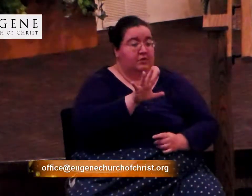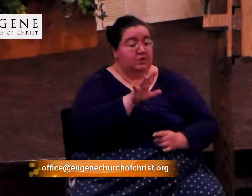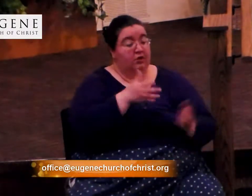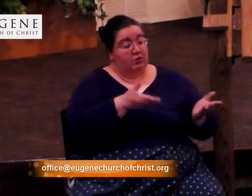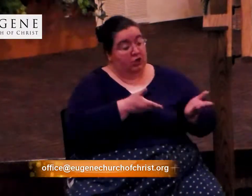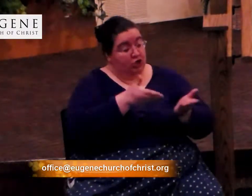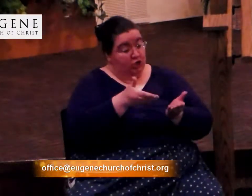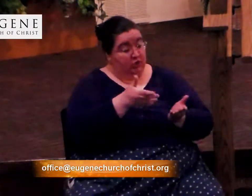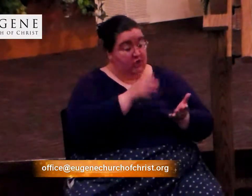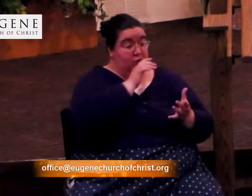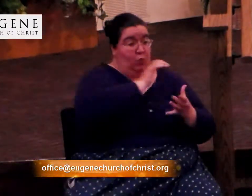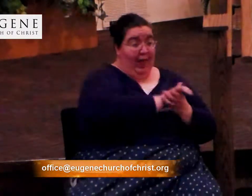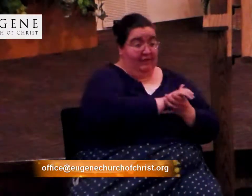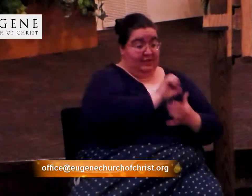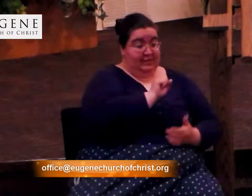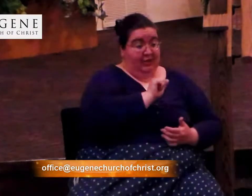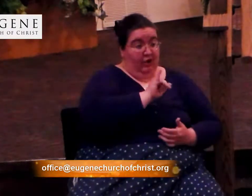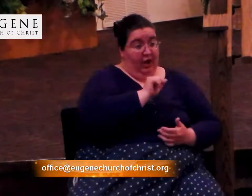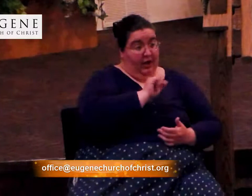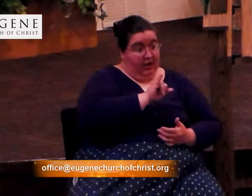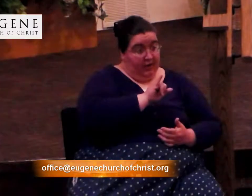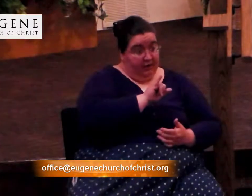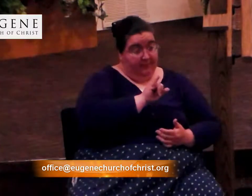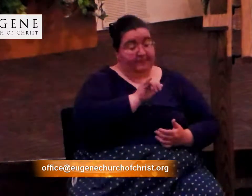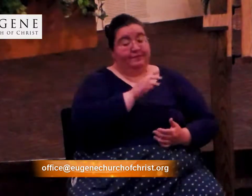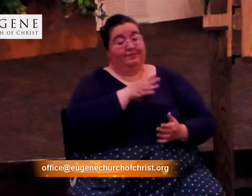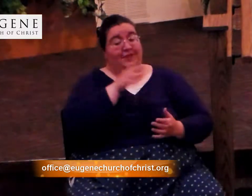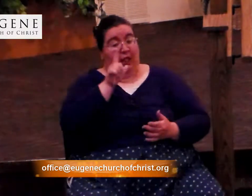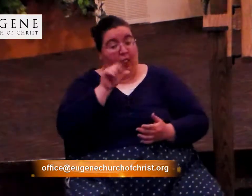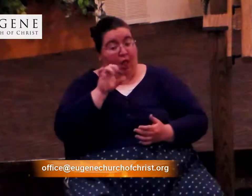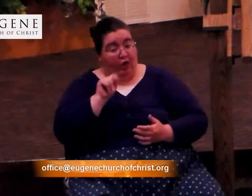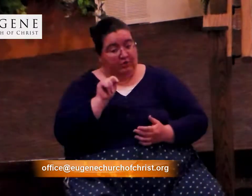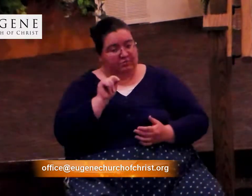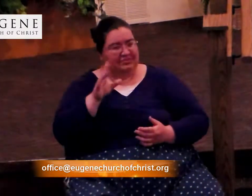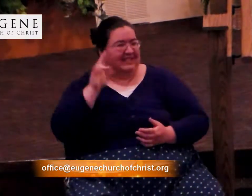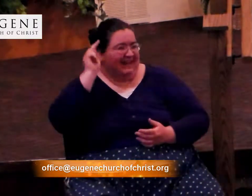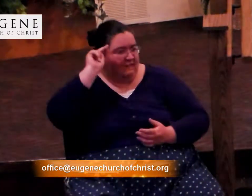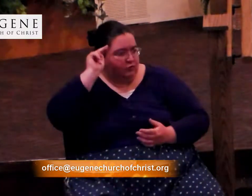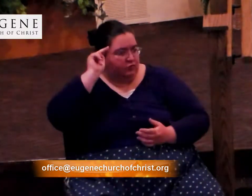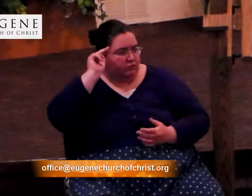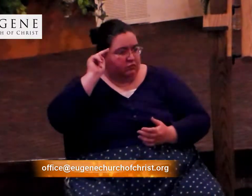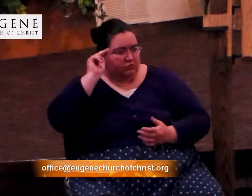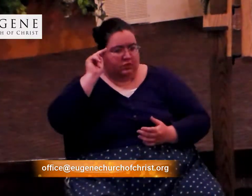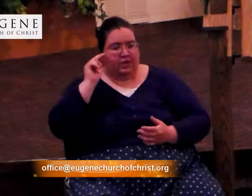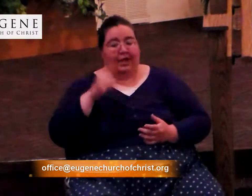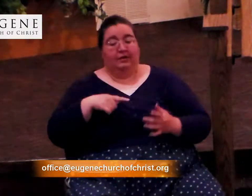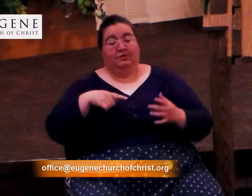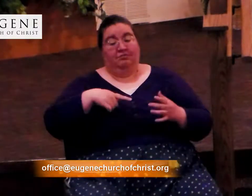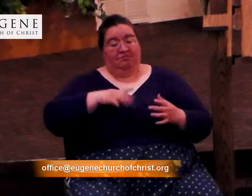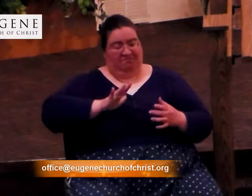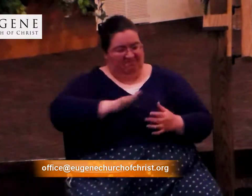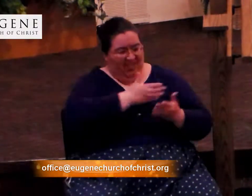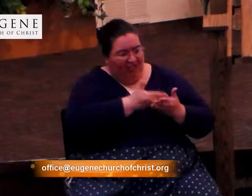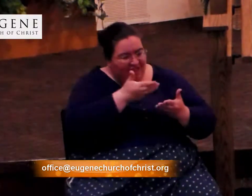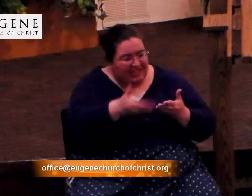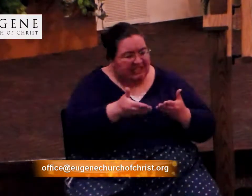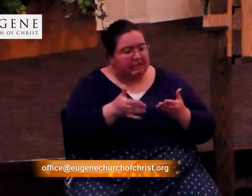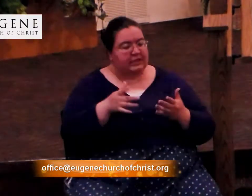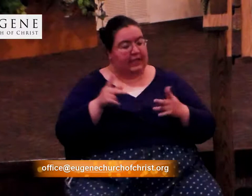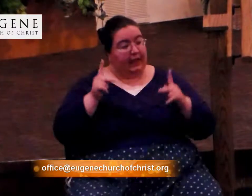and the people that they had acquired in Haran, and they set out to go to the land of Canaan. So